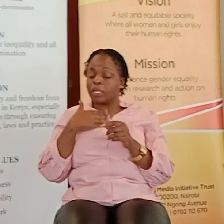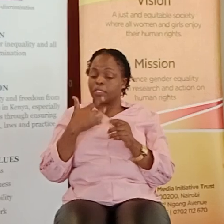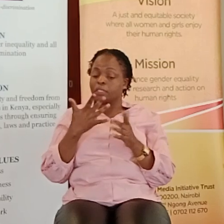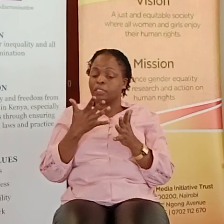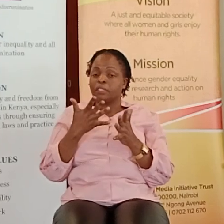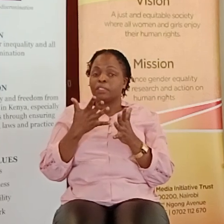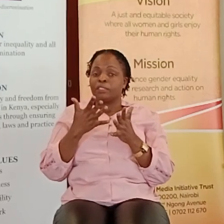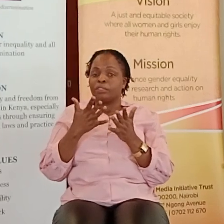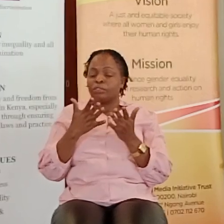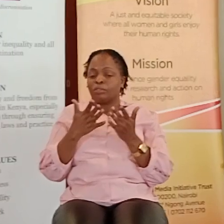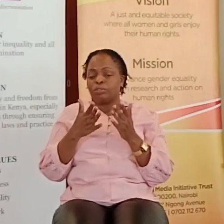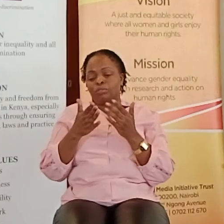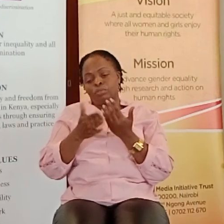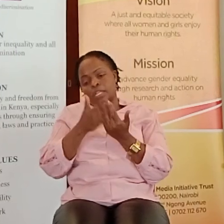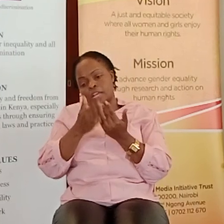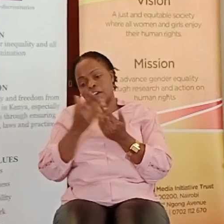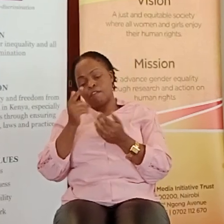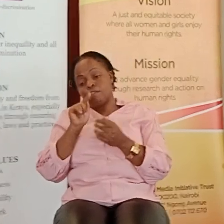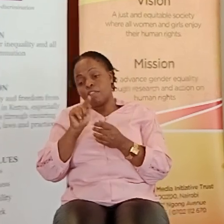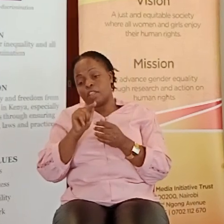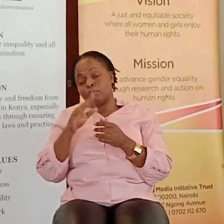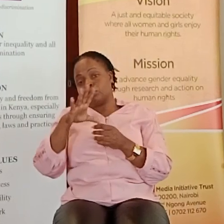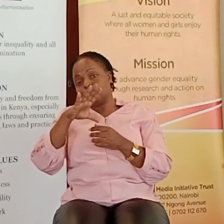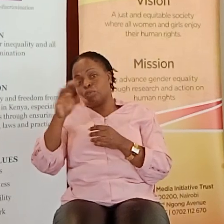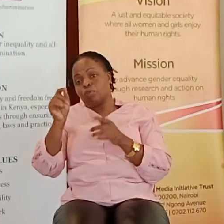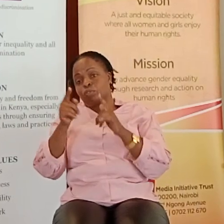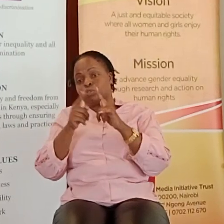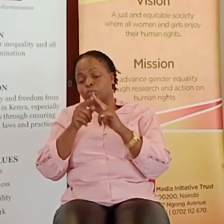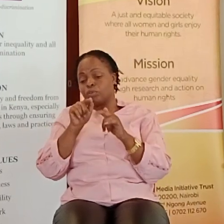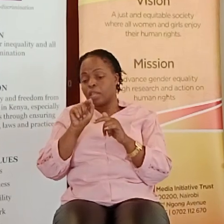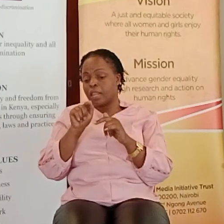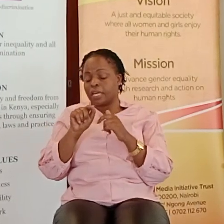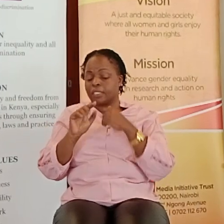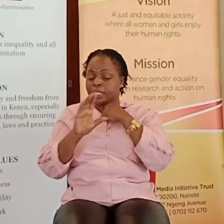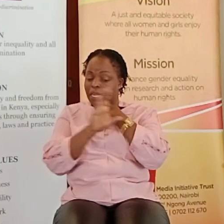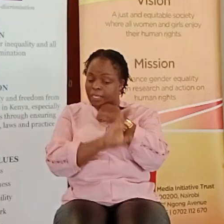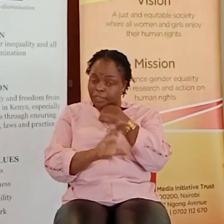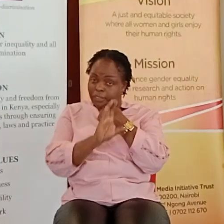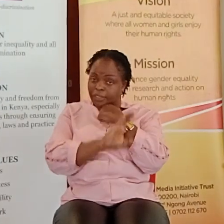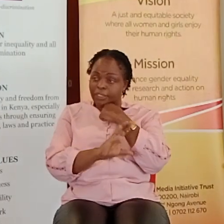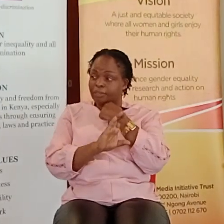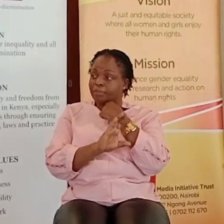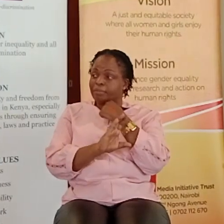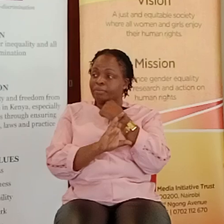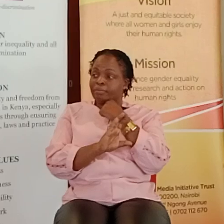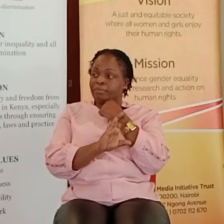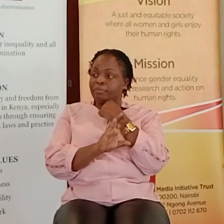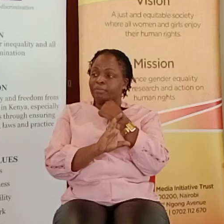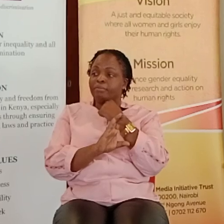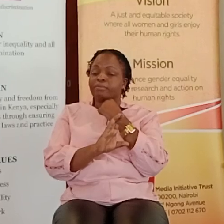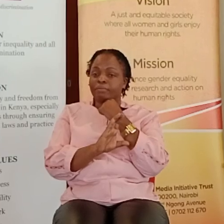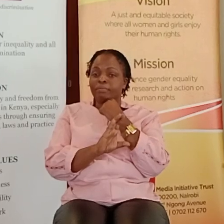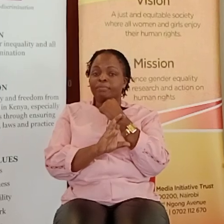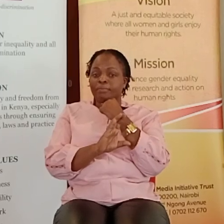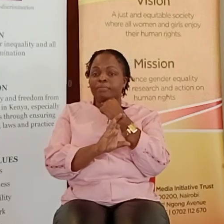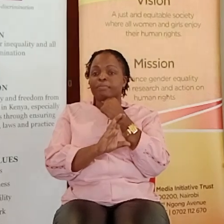to that country. What was the country again? Whatever it is,